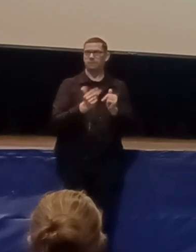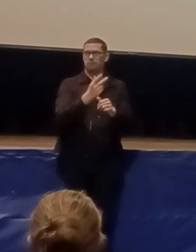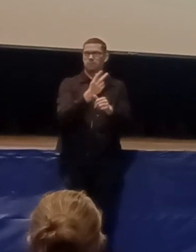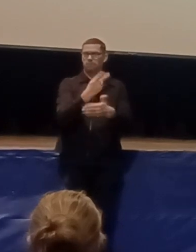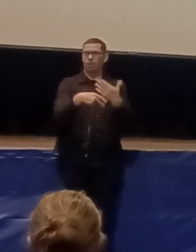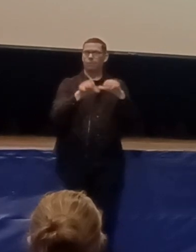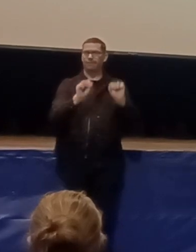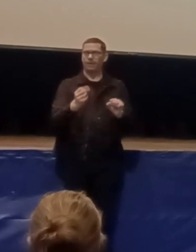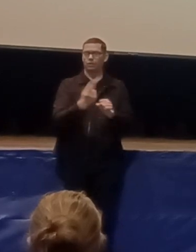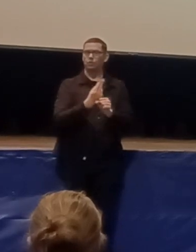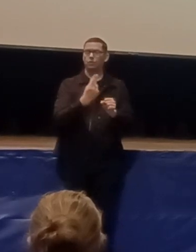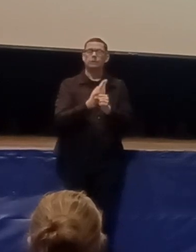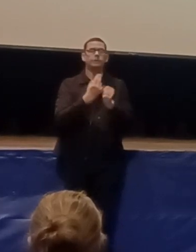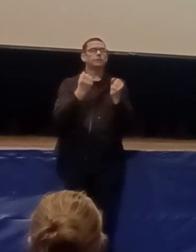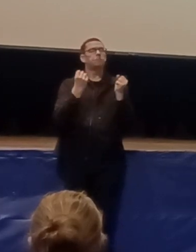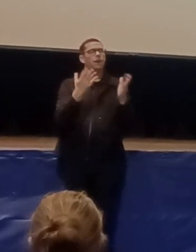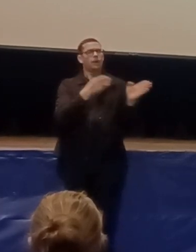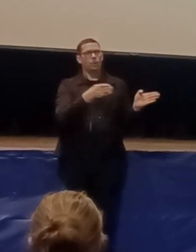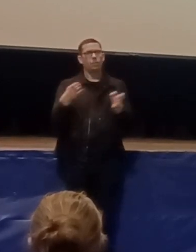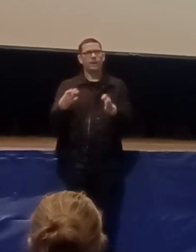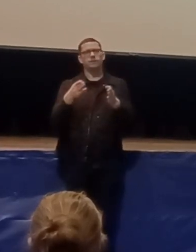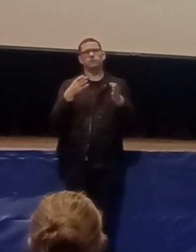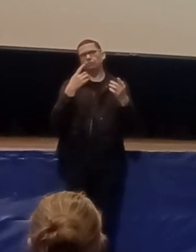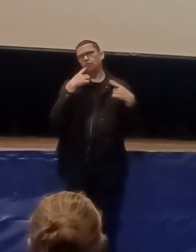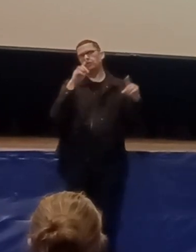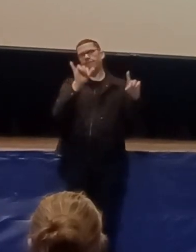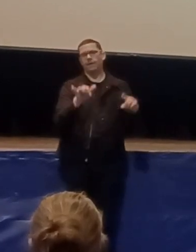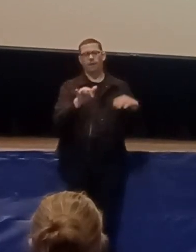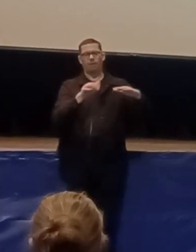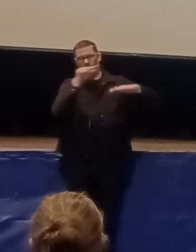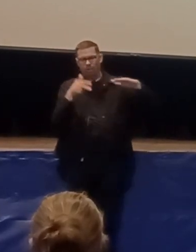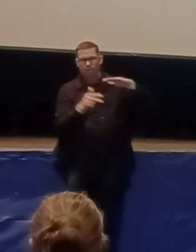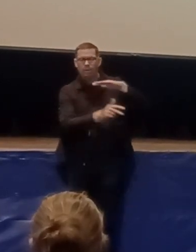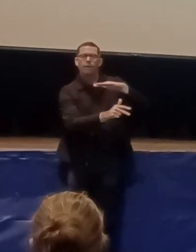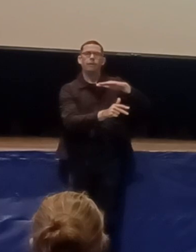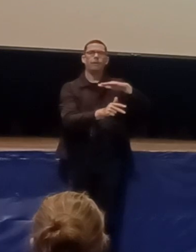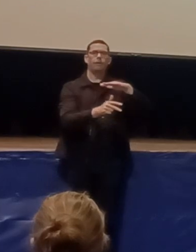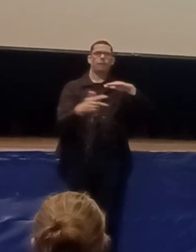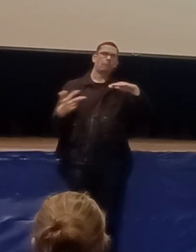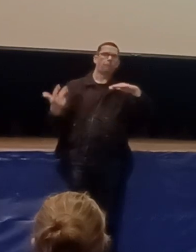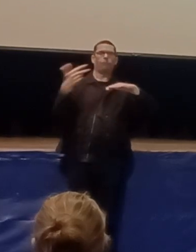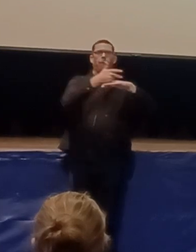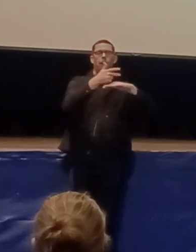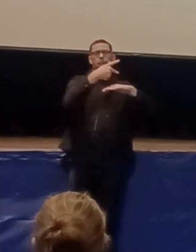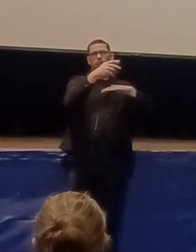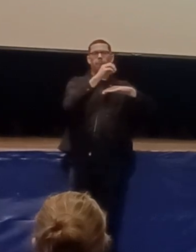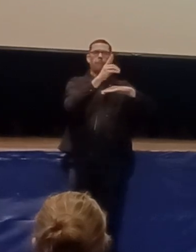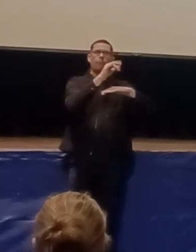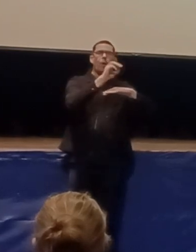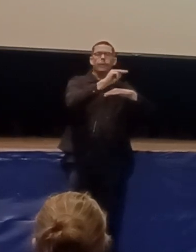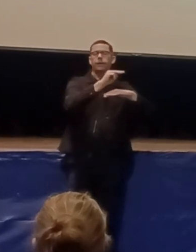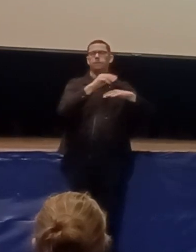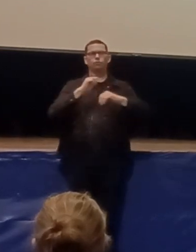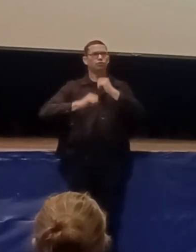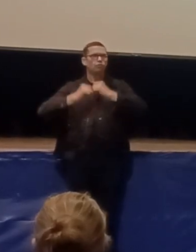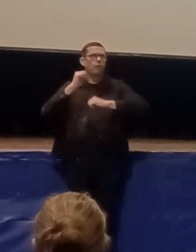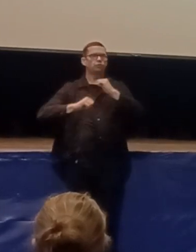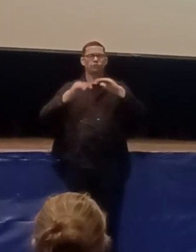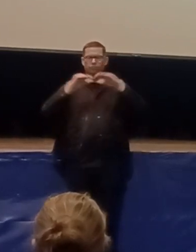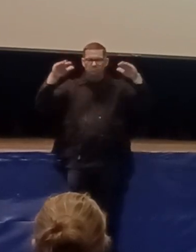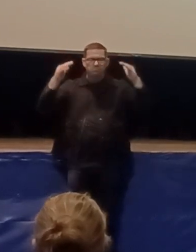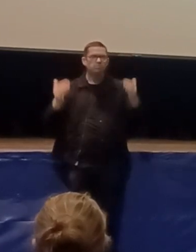are myriad of ways to achieve that, whether that be underground, whether that be podium or structured, and that's something that we would want to